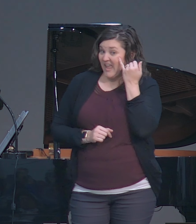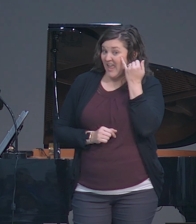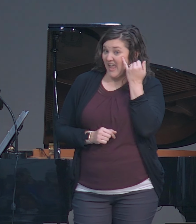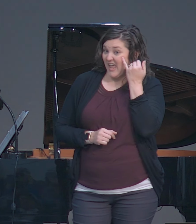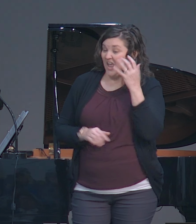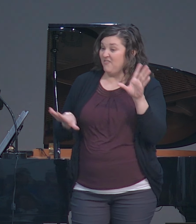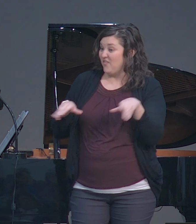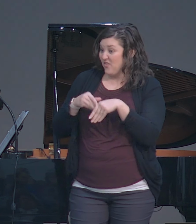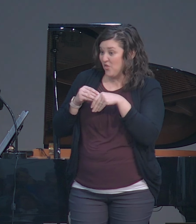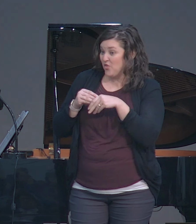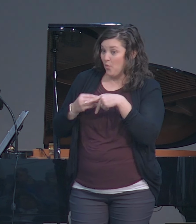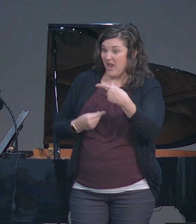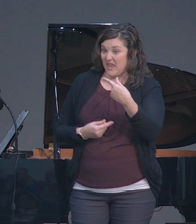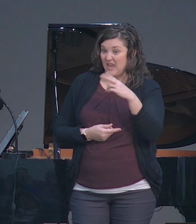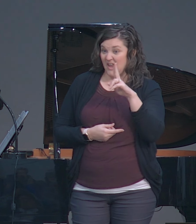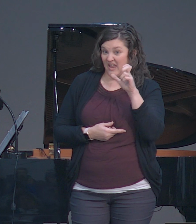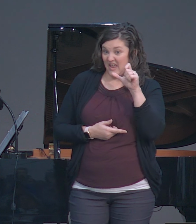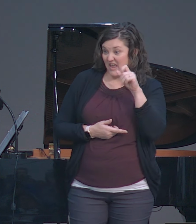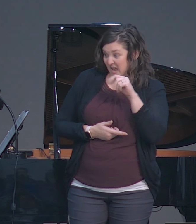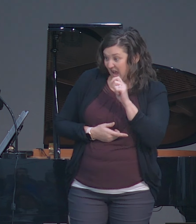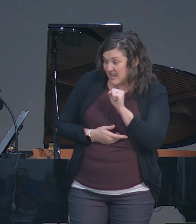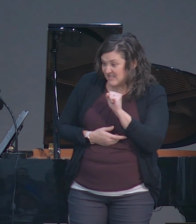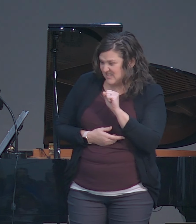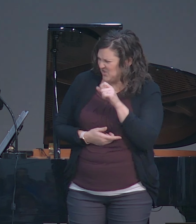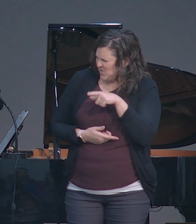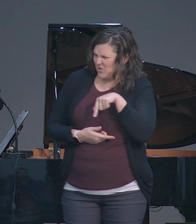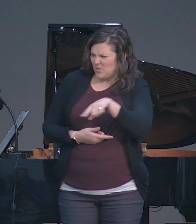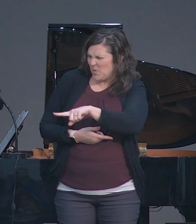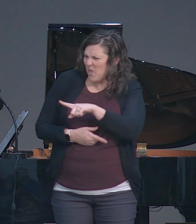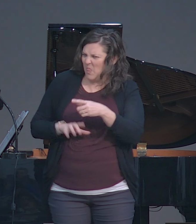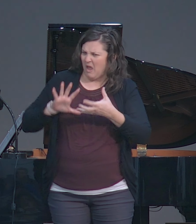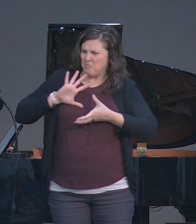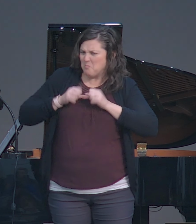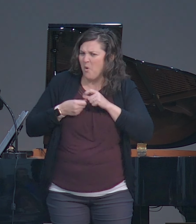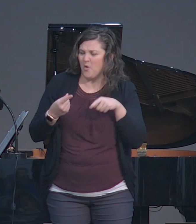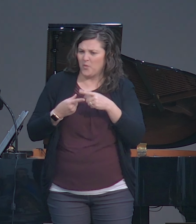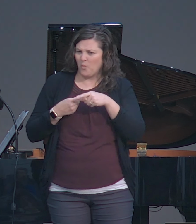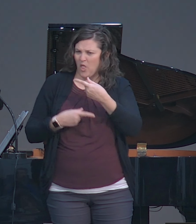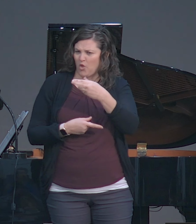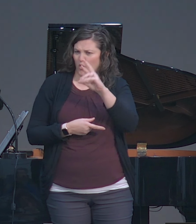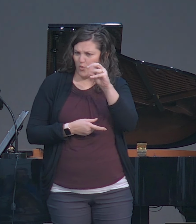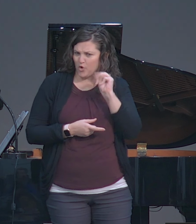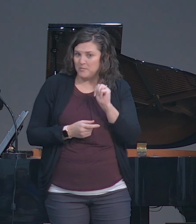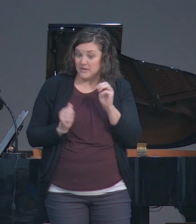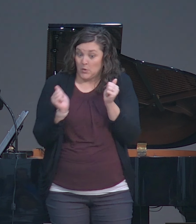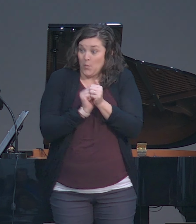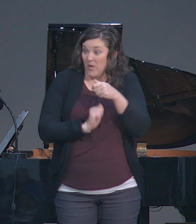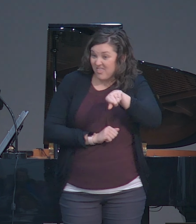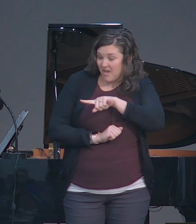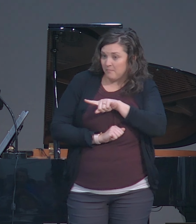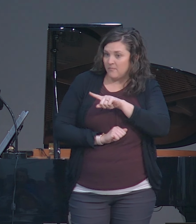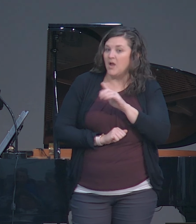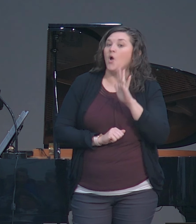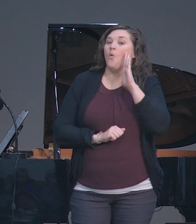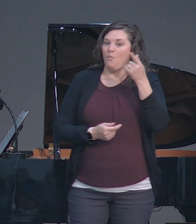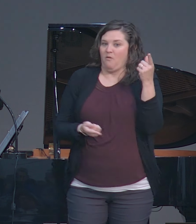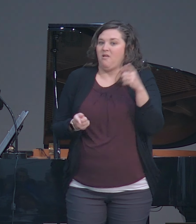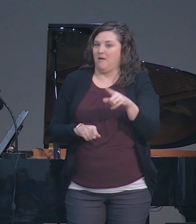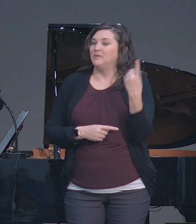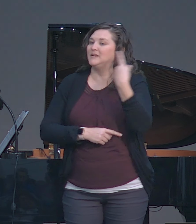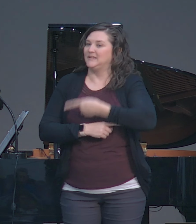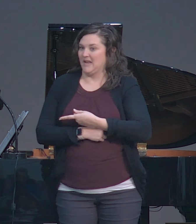as long as the bridegroom is with them? The days will come when the bridegroom is taken away from them, and then